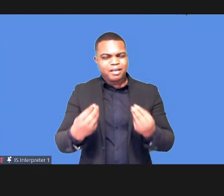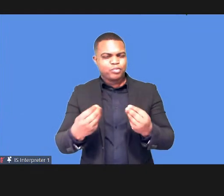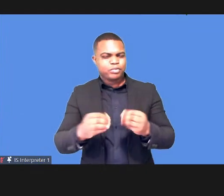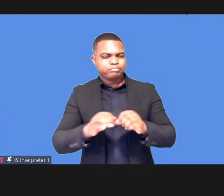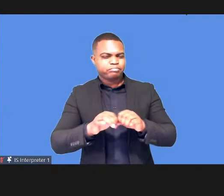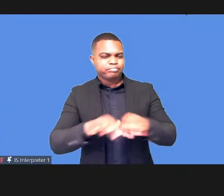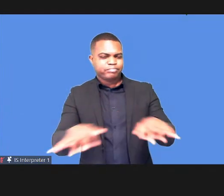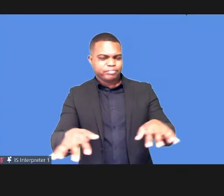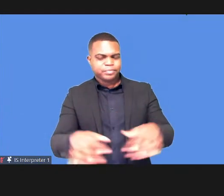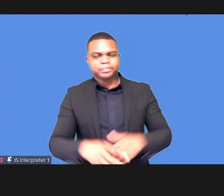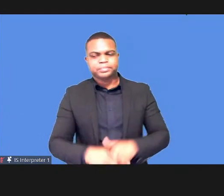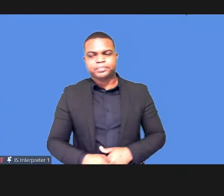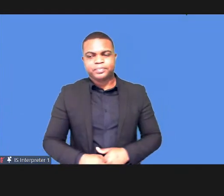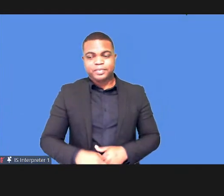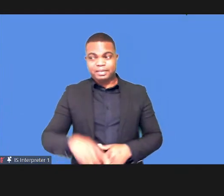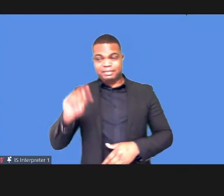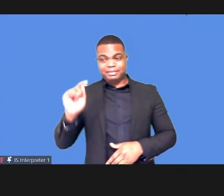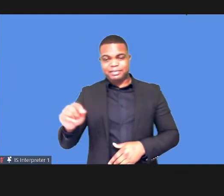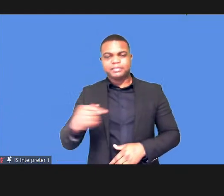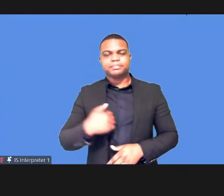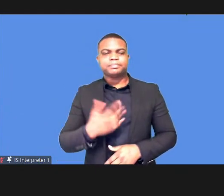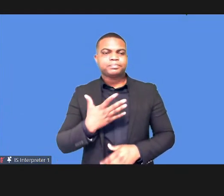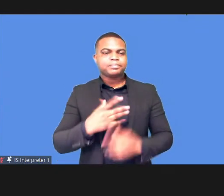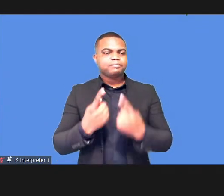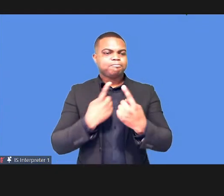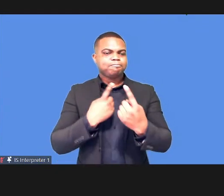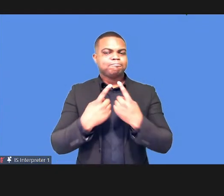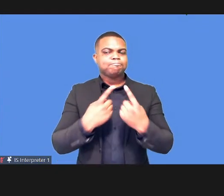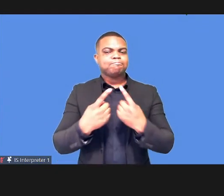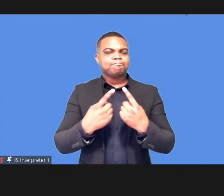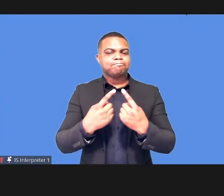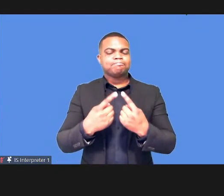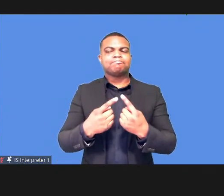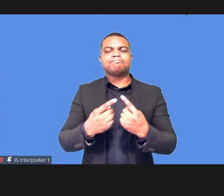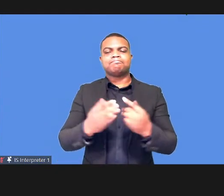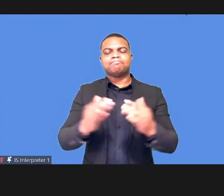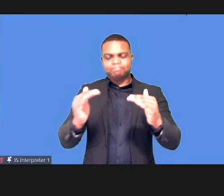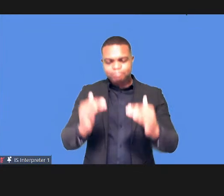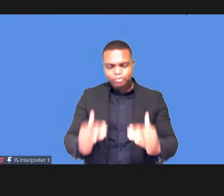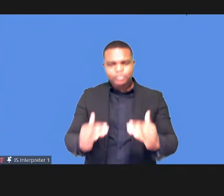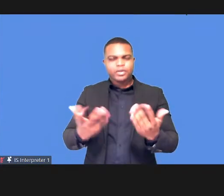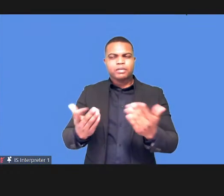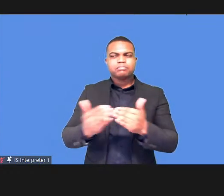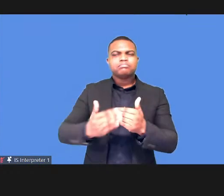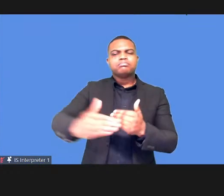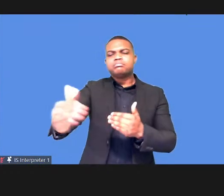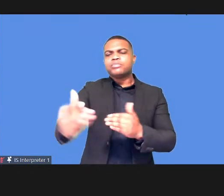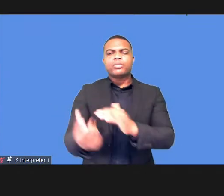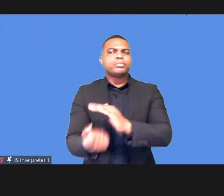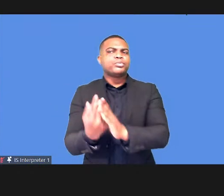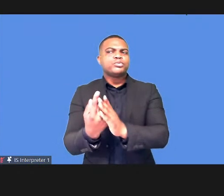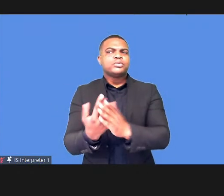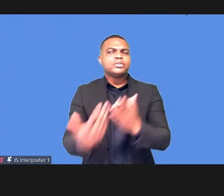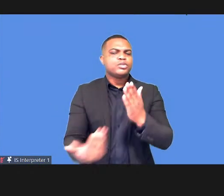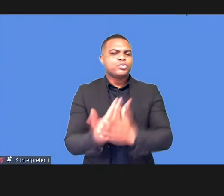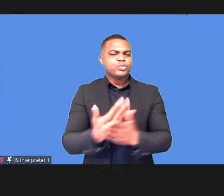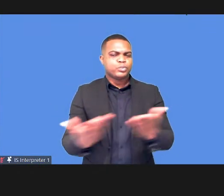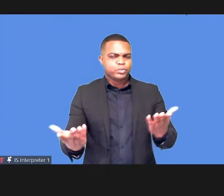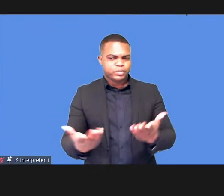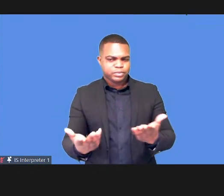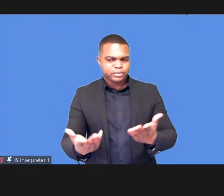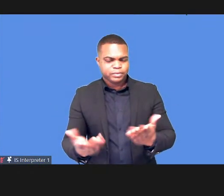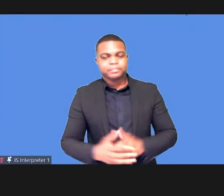us to achieve that, we already need to lay